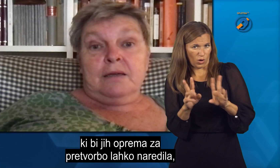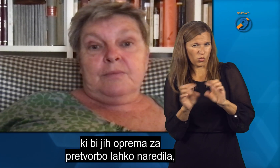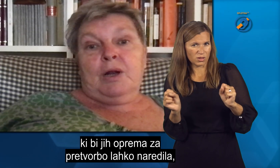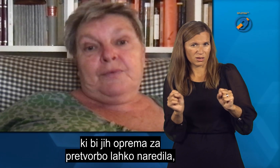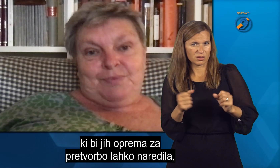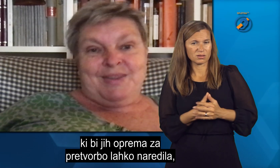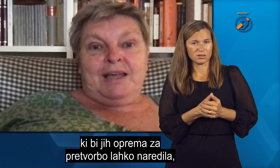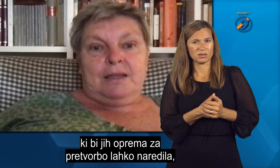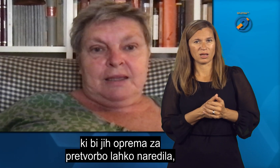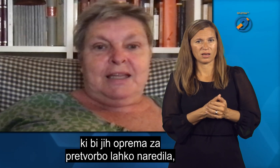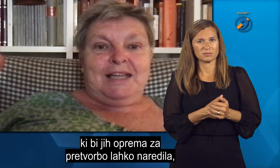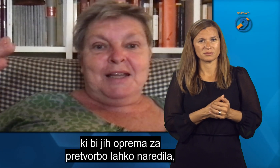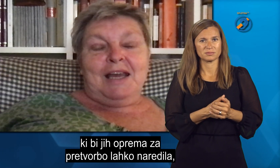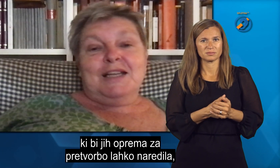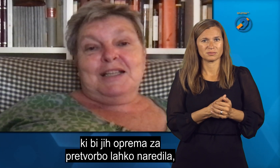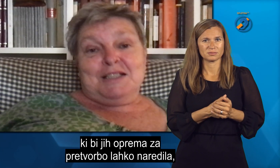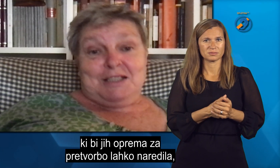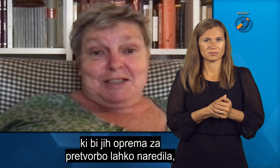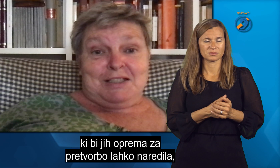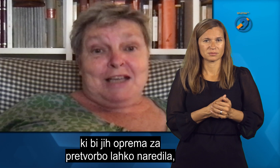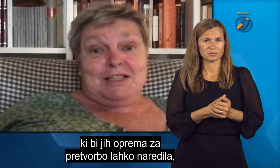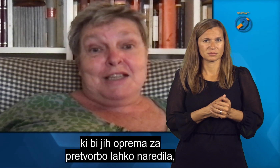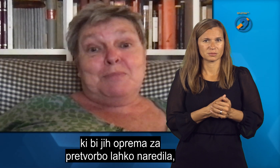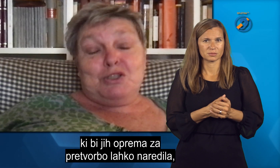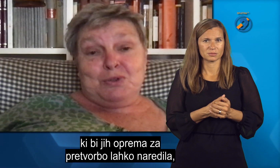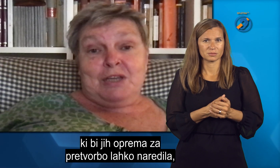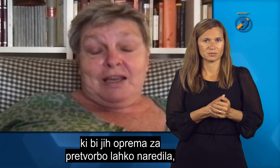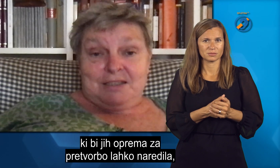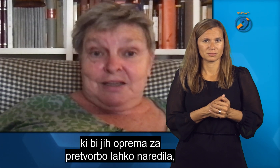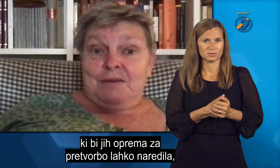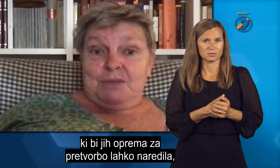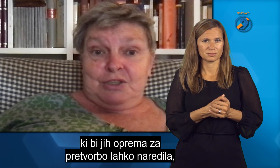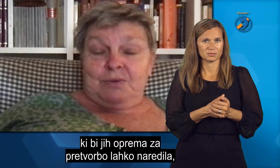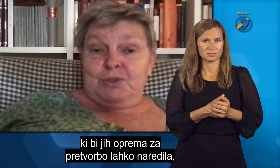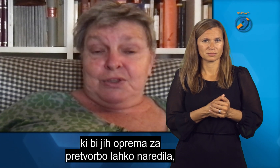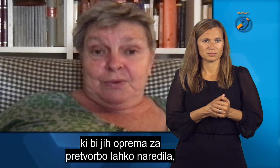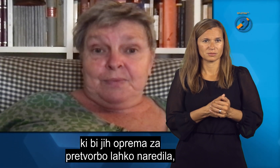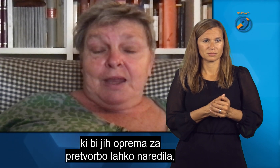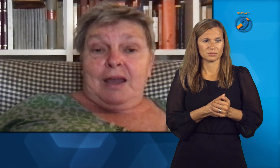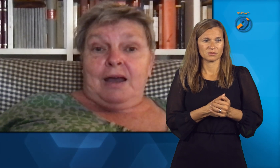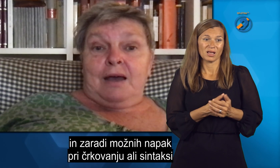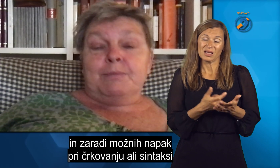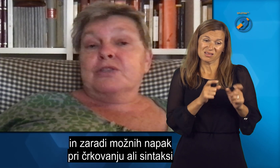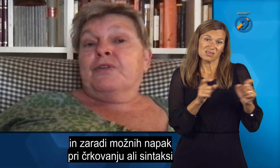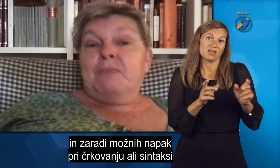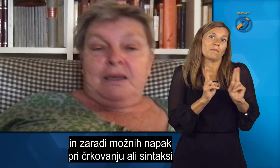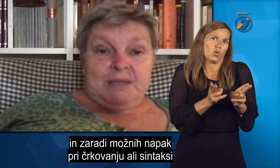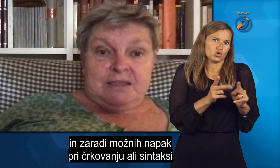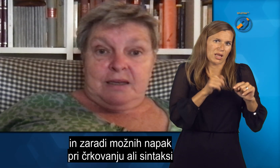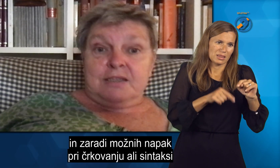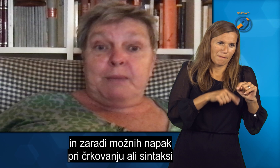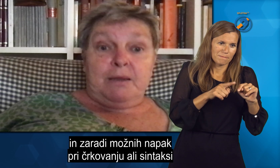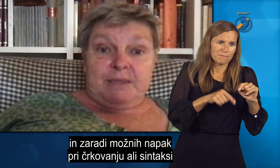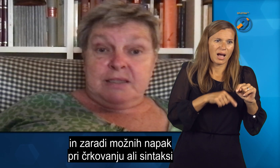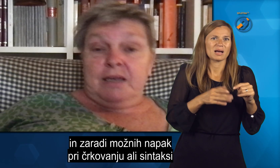subtitling, the text, speech-to-text machine would do. And because of the many